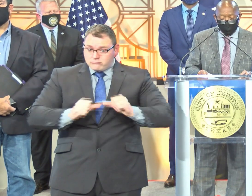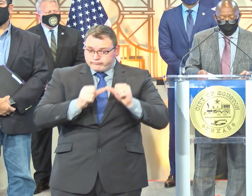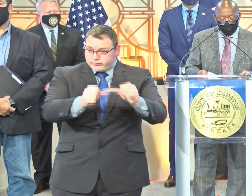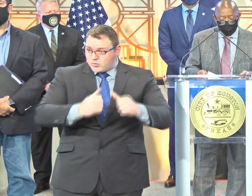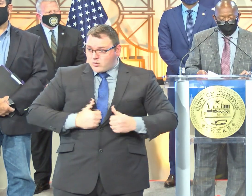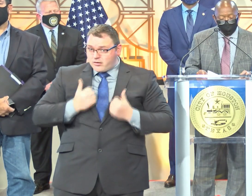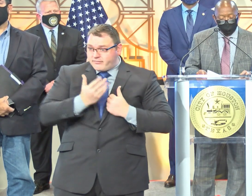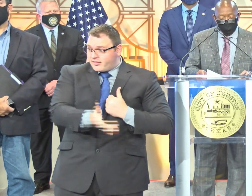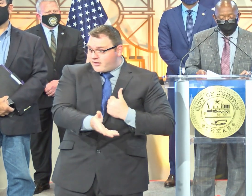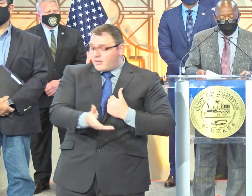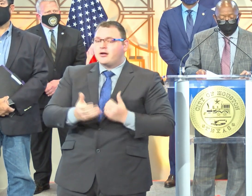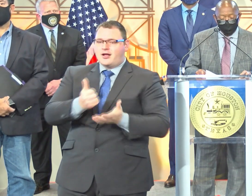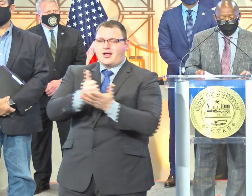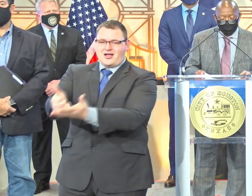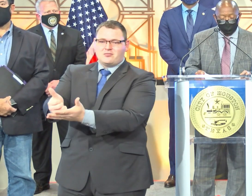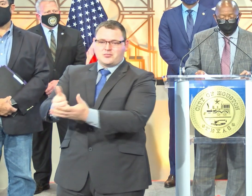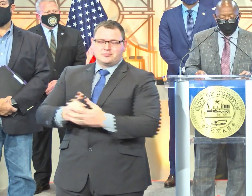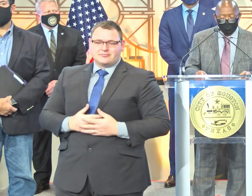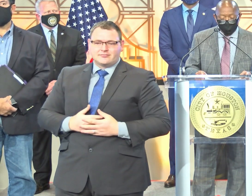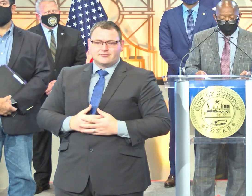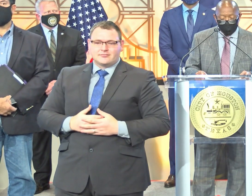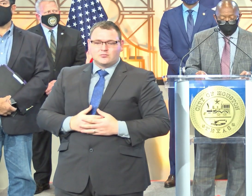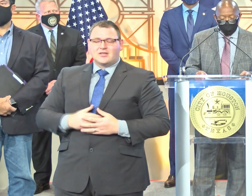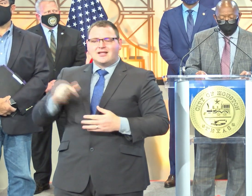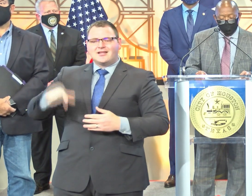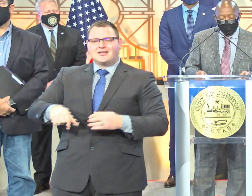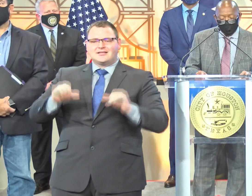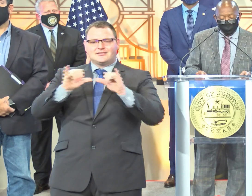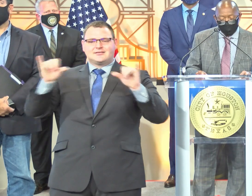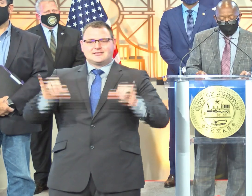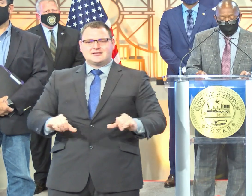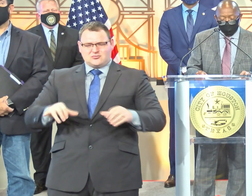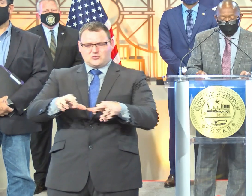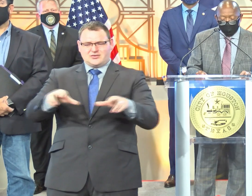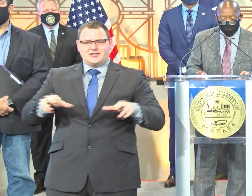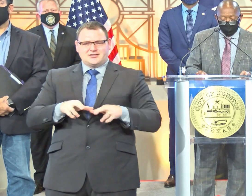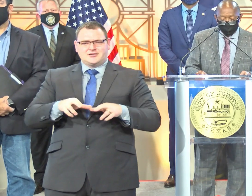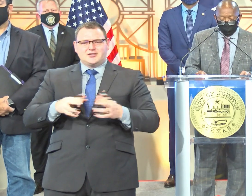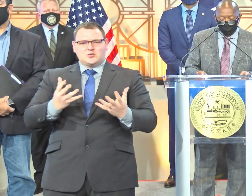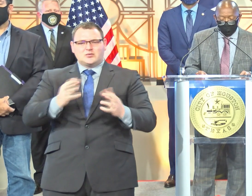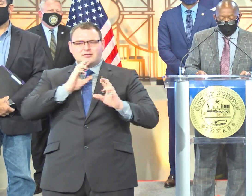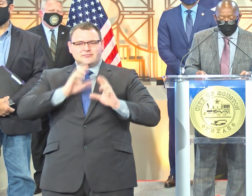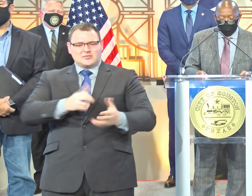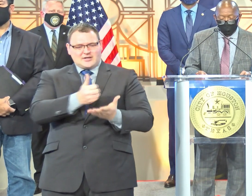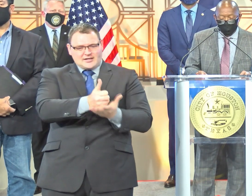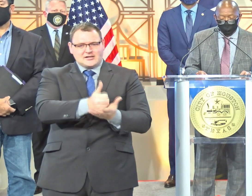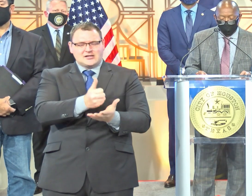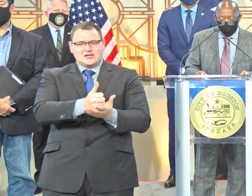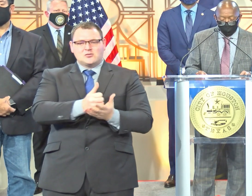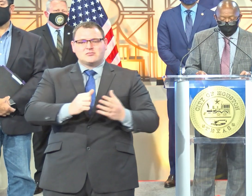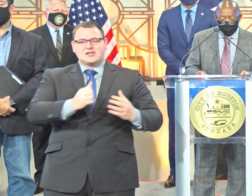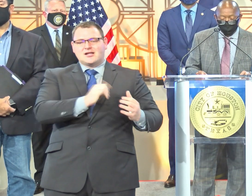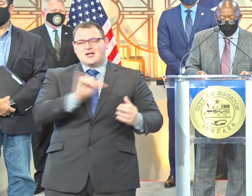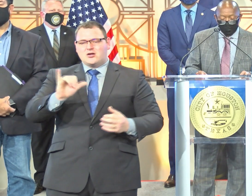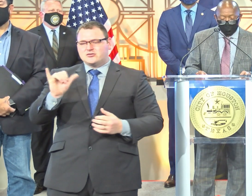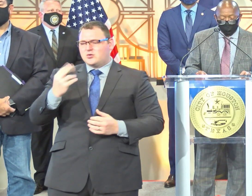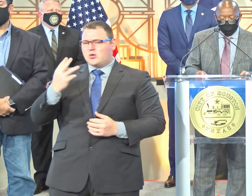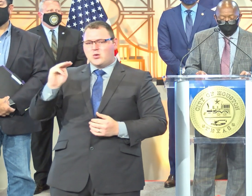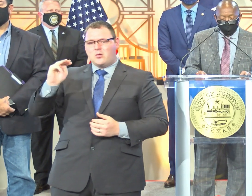of the virus. We are responding now to protect the health of an at-risk homeless individuals,